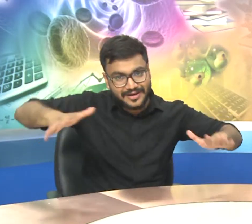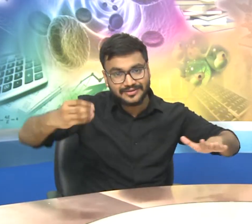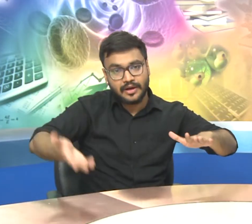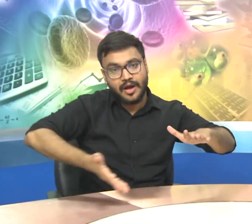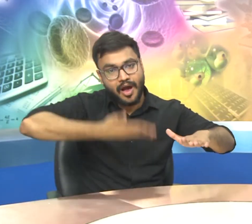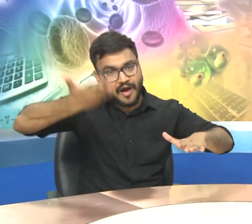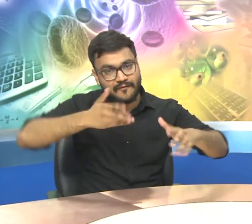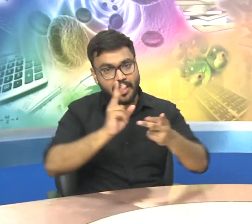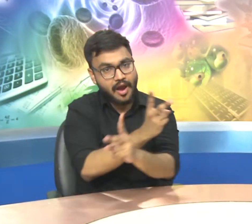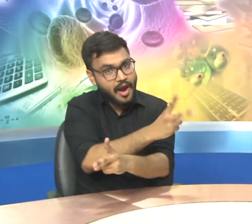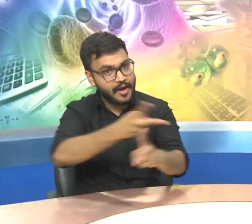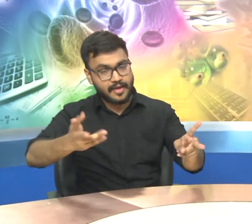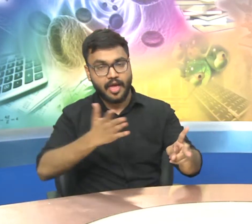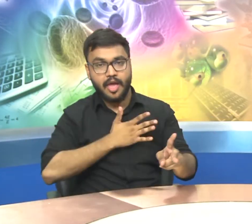gases.